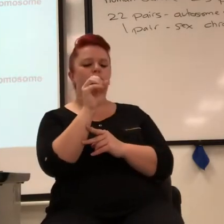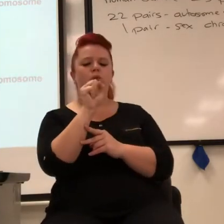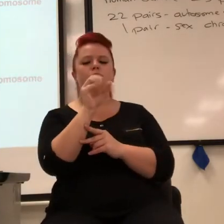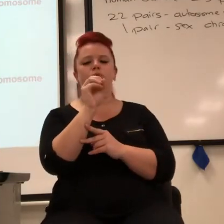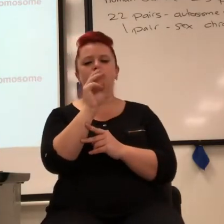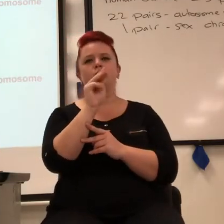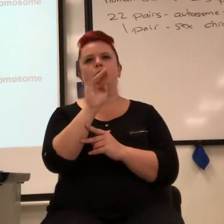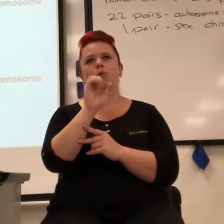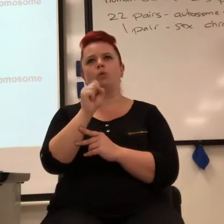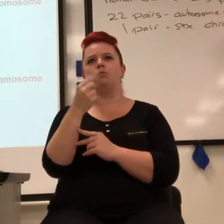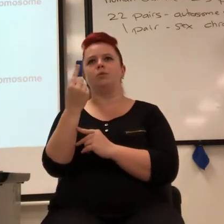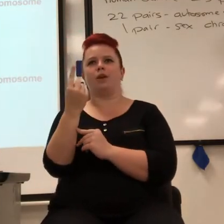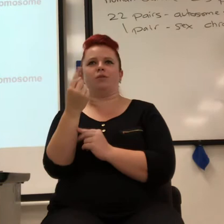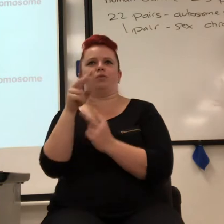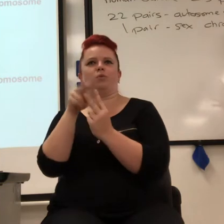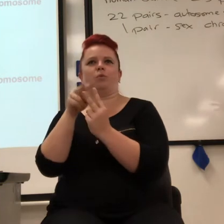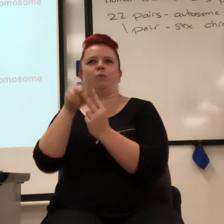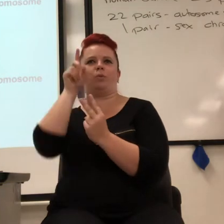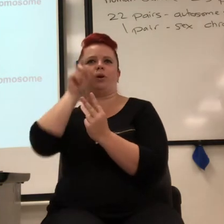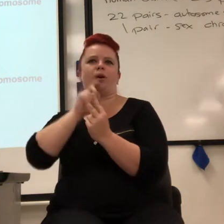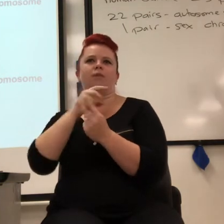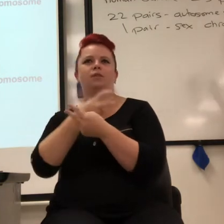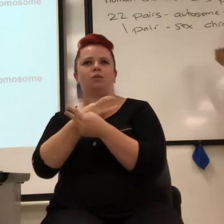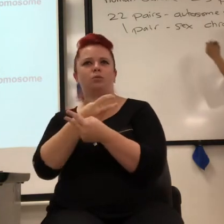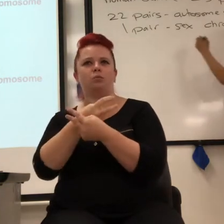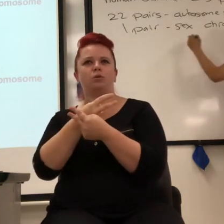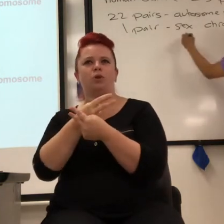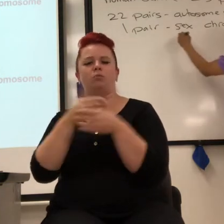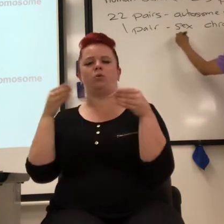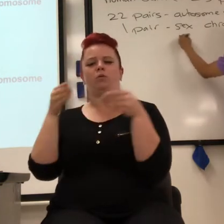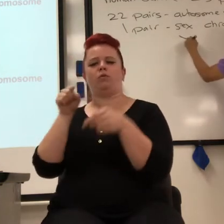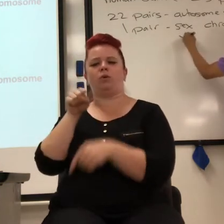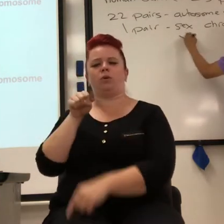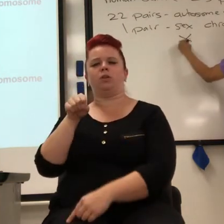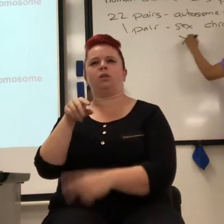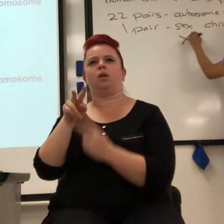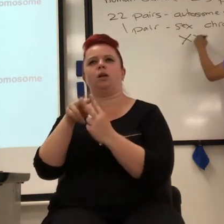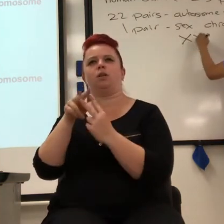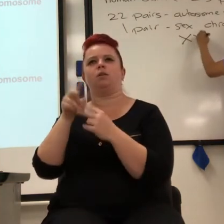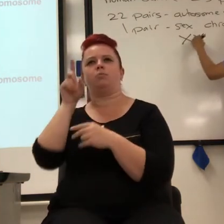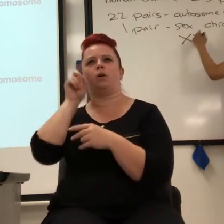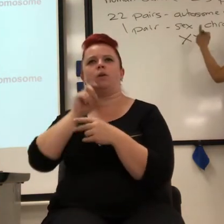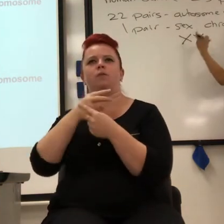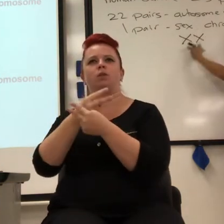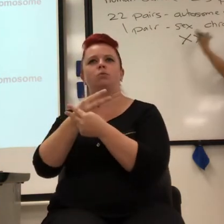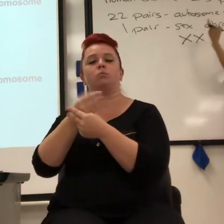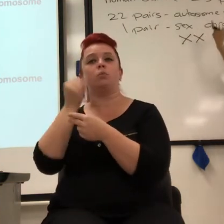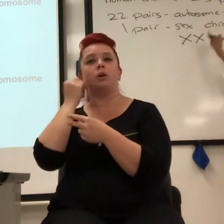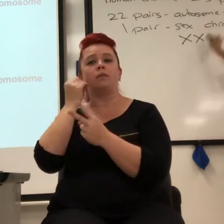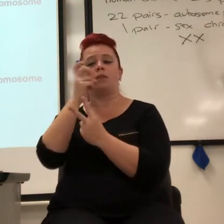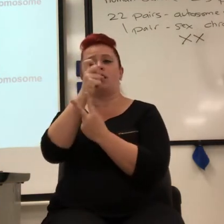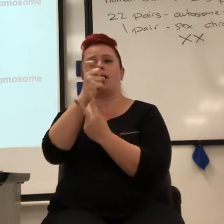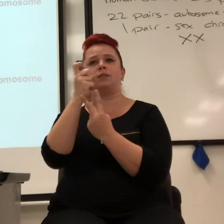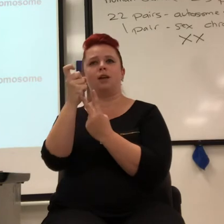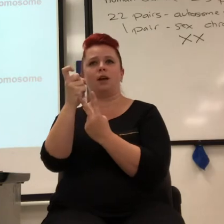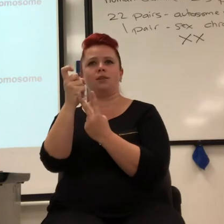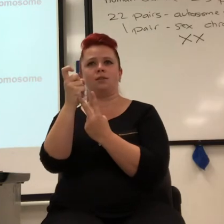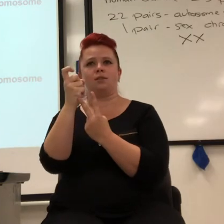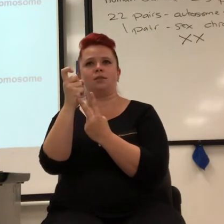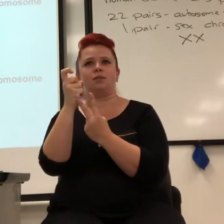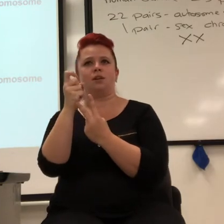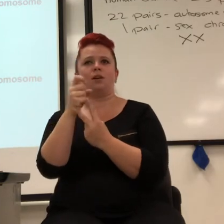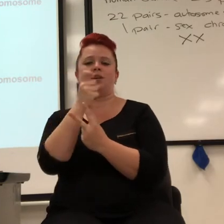So, just talking about the one pair of sex chromosomes, if you had inherited the genotype XX, X from mom, X from